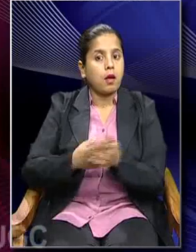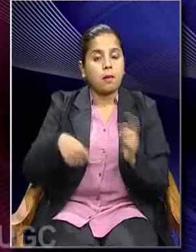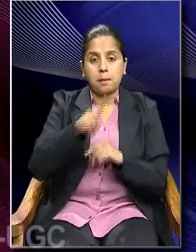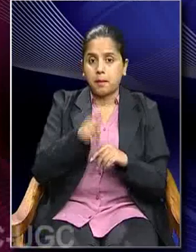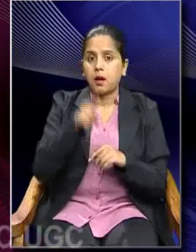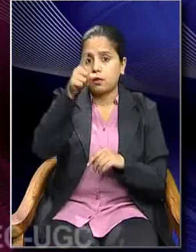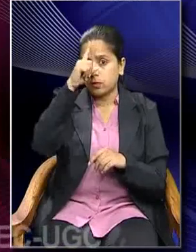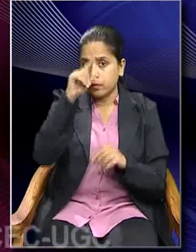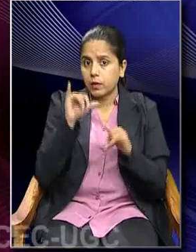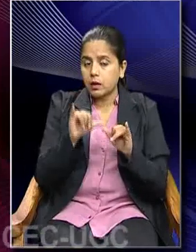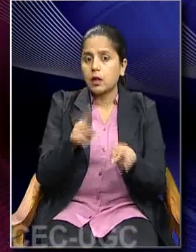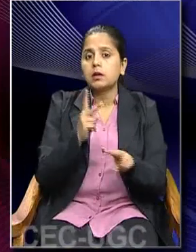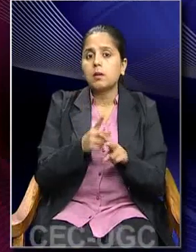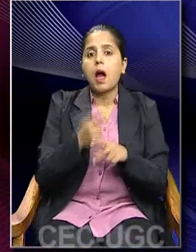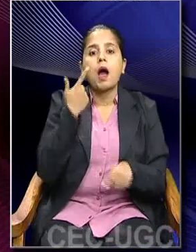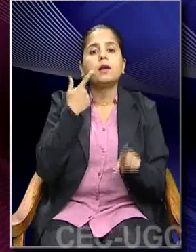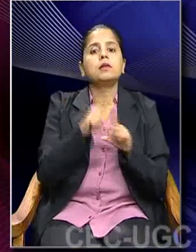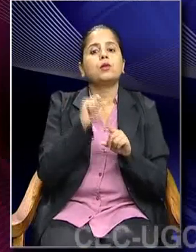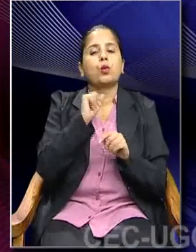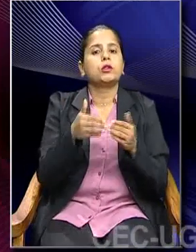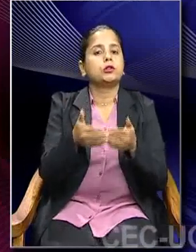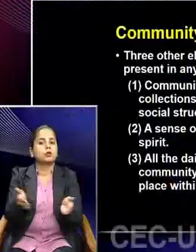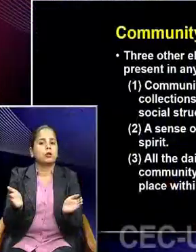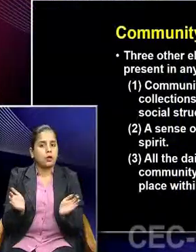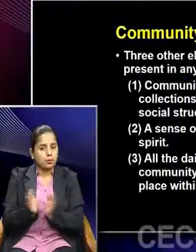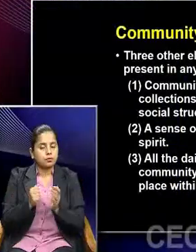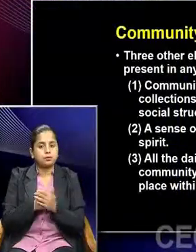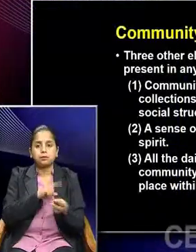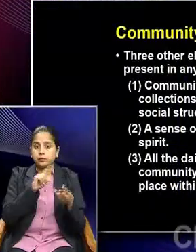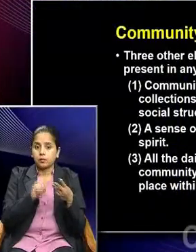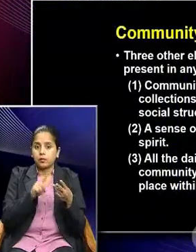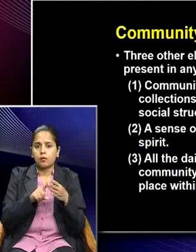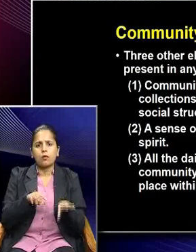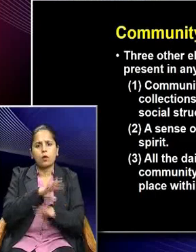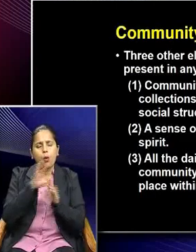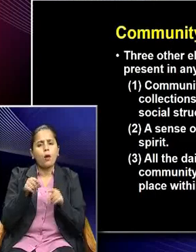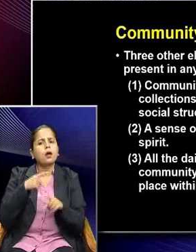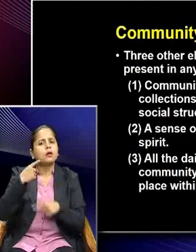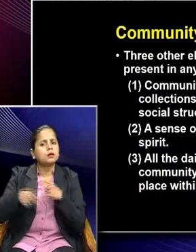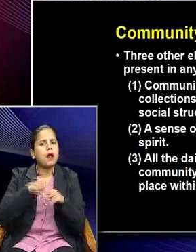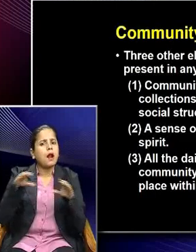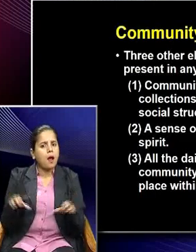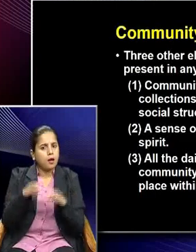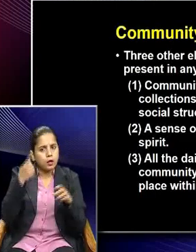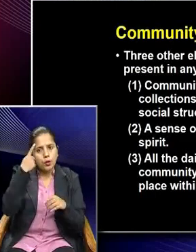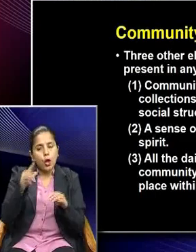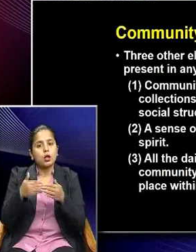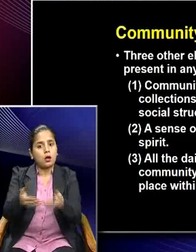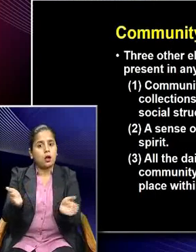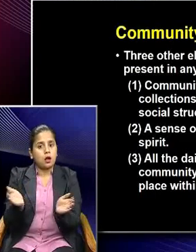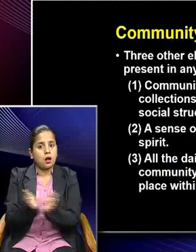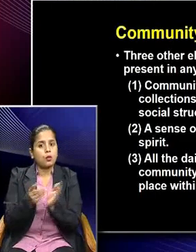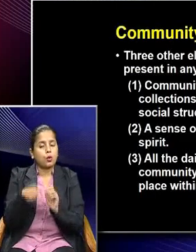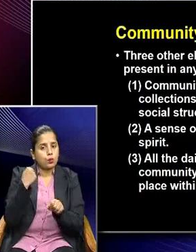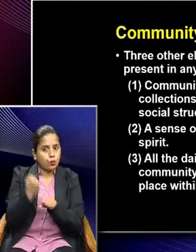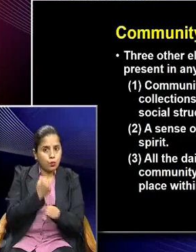the identity of the community. Third, all the daily activities of a community, work